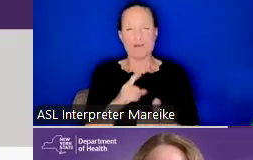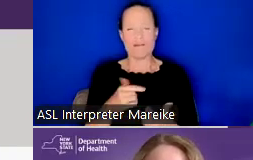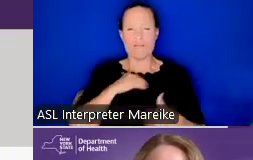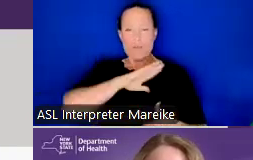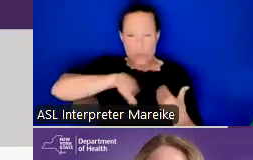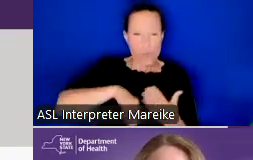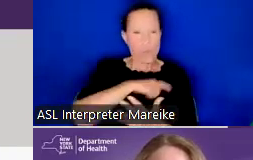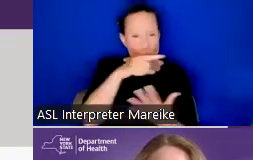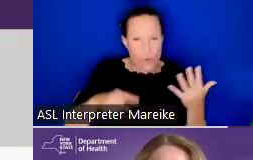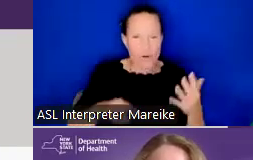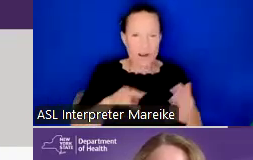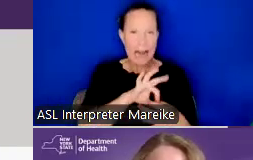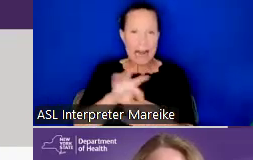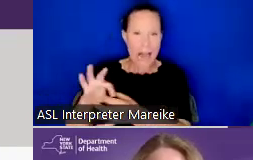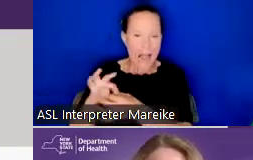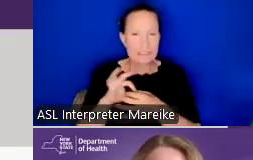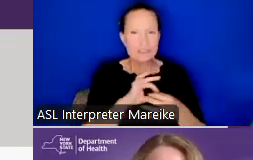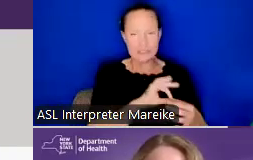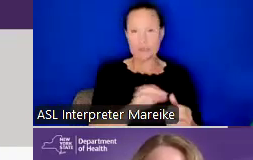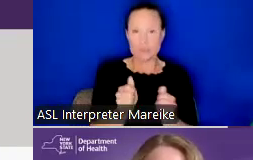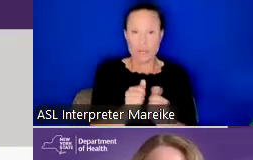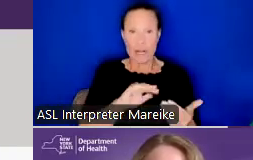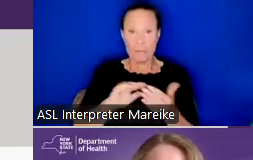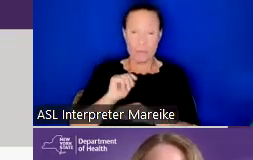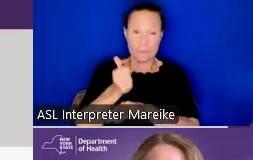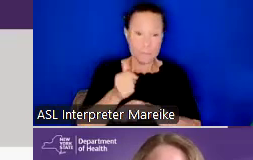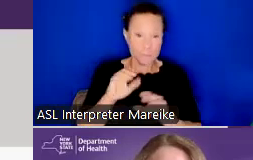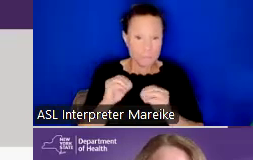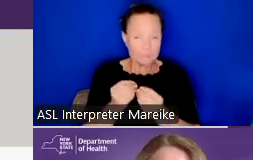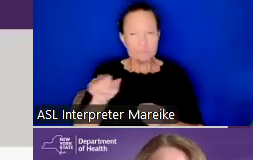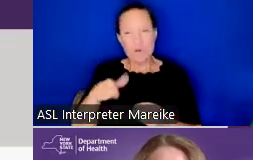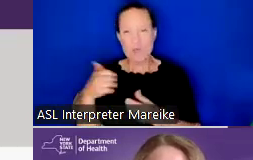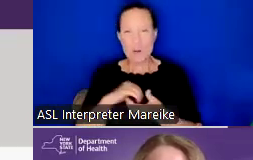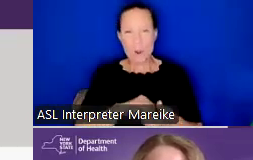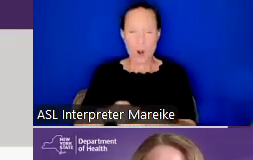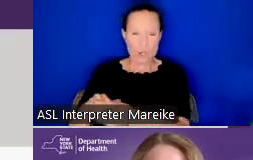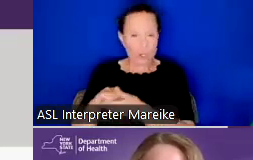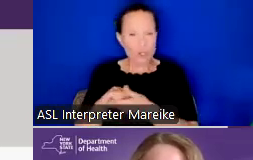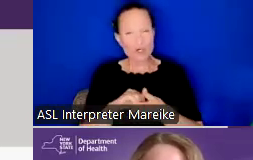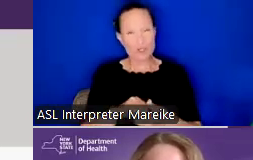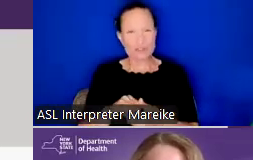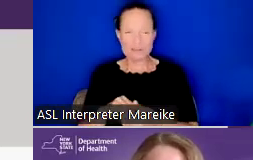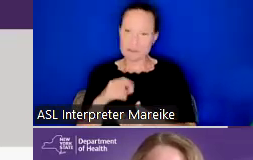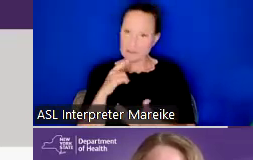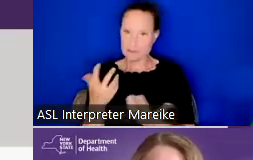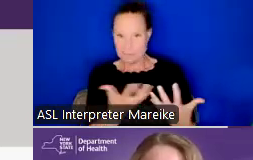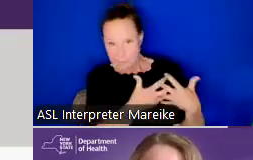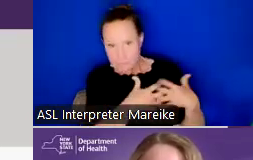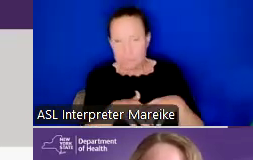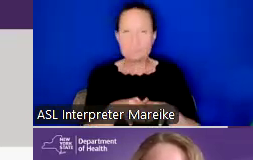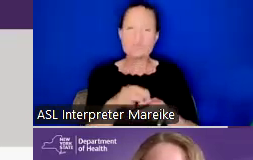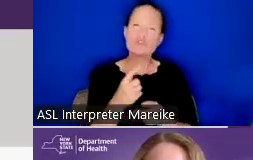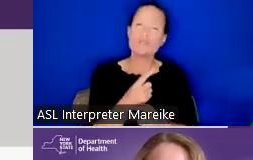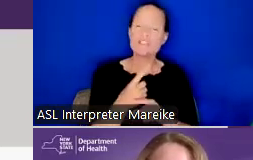means connecting in community-based organizations and other partners into the traditional healthcare